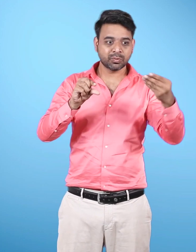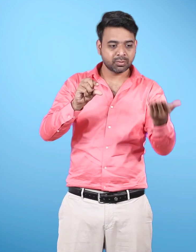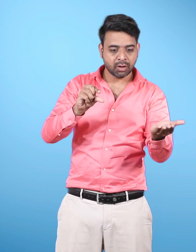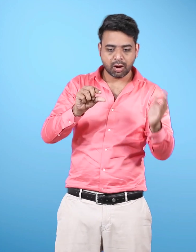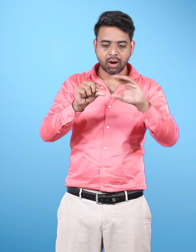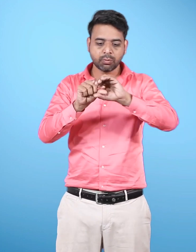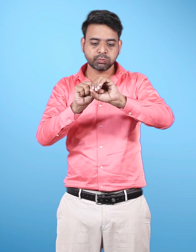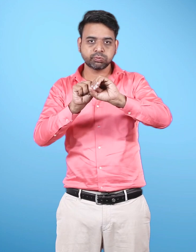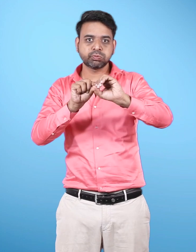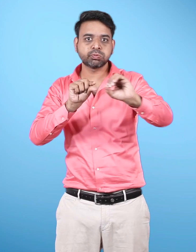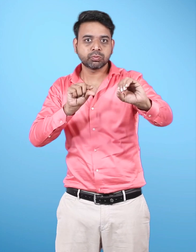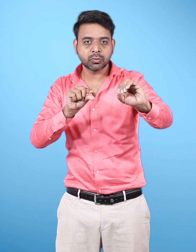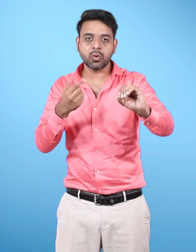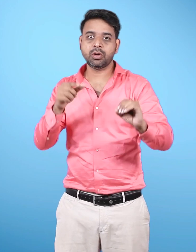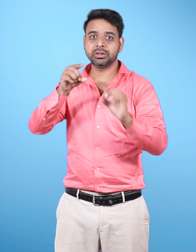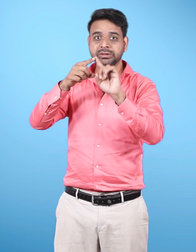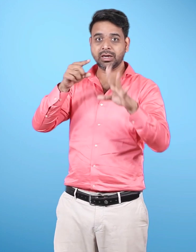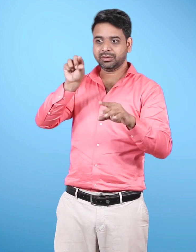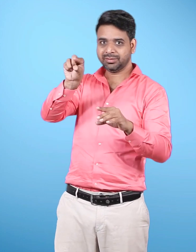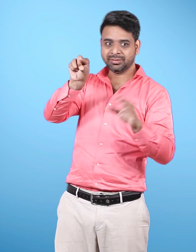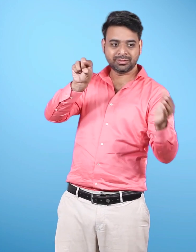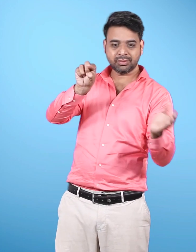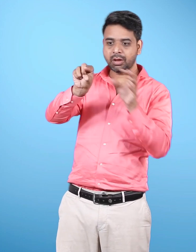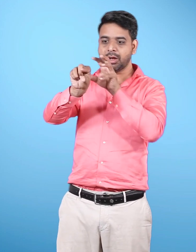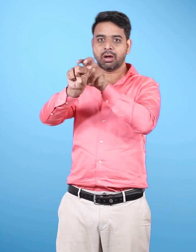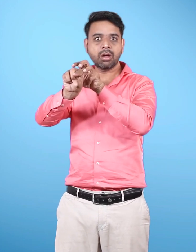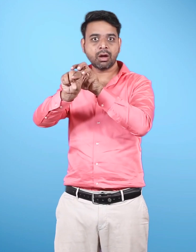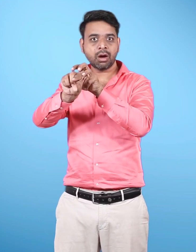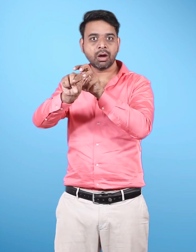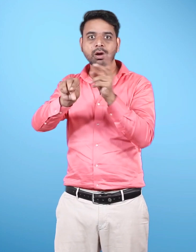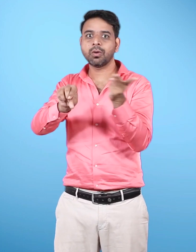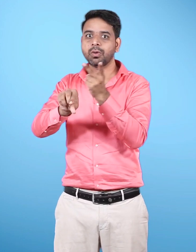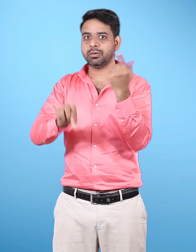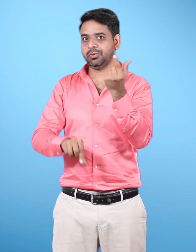and other parts of electrical appliances which people might touch.